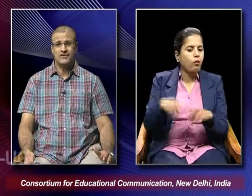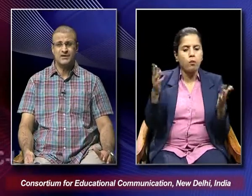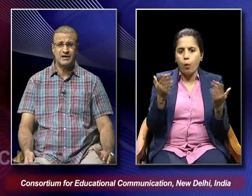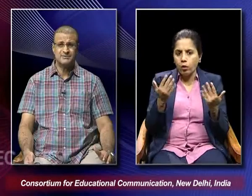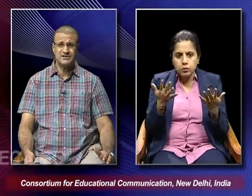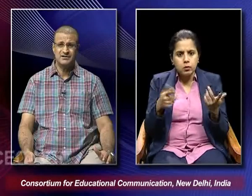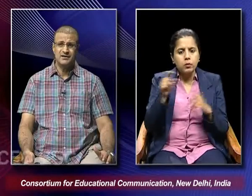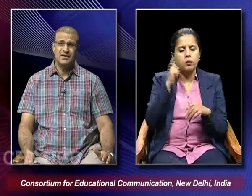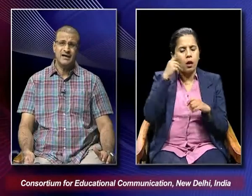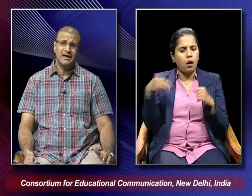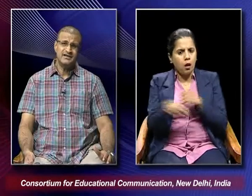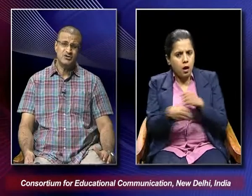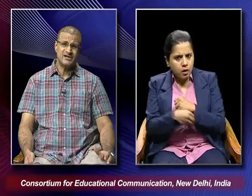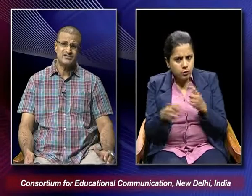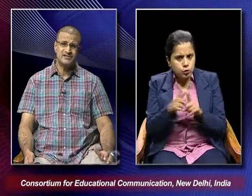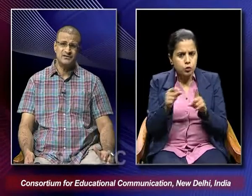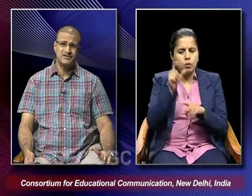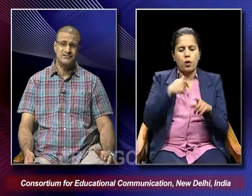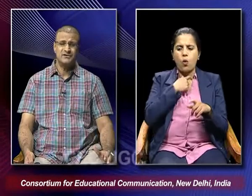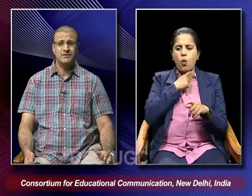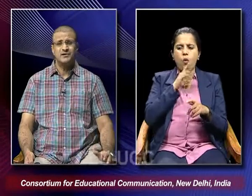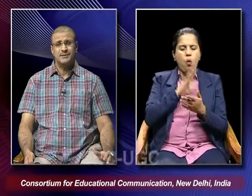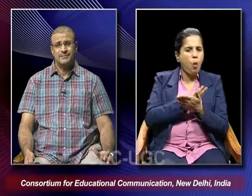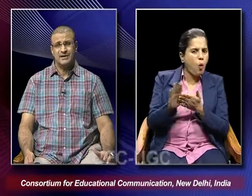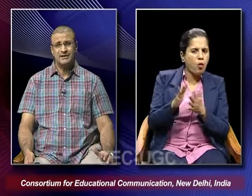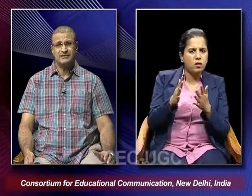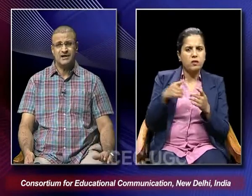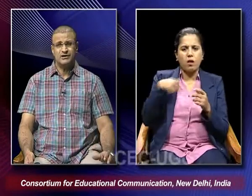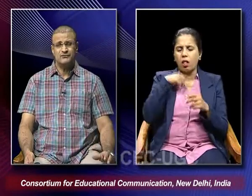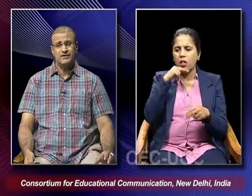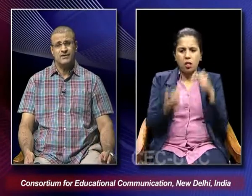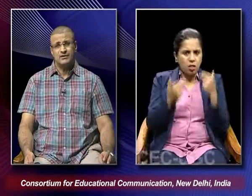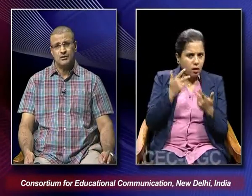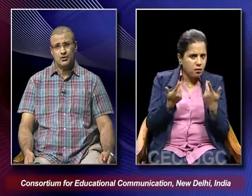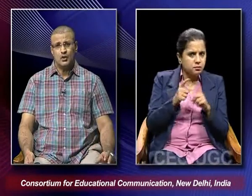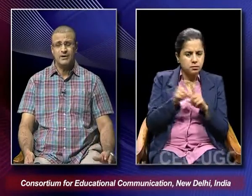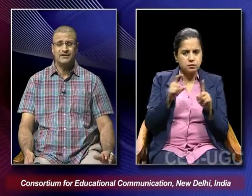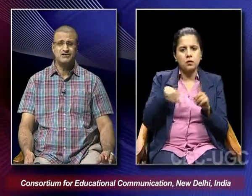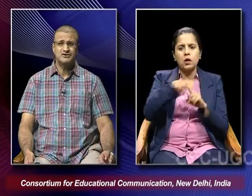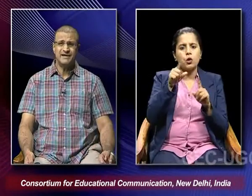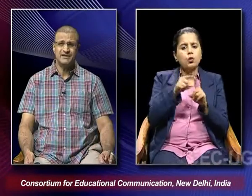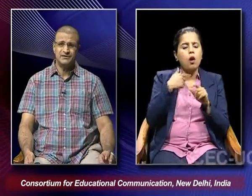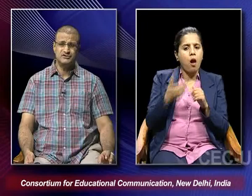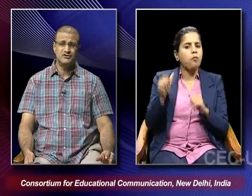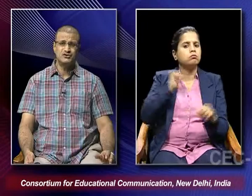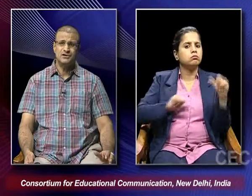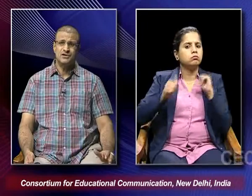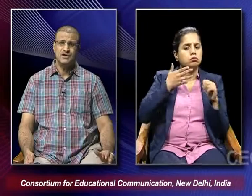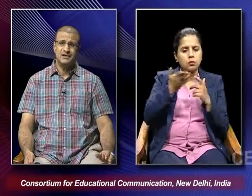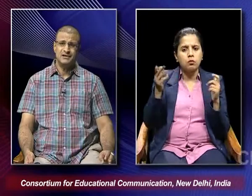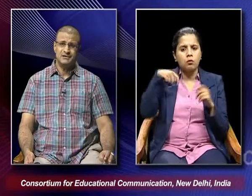of corruption and dishonesty, they were playing the kind of role in the society which